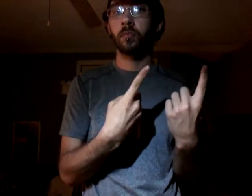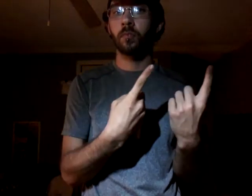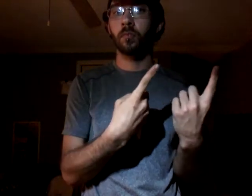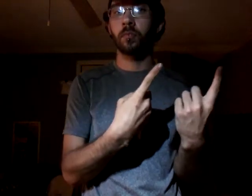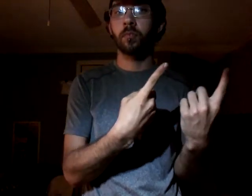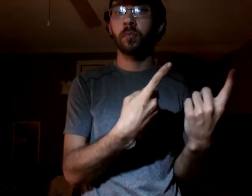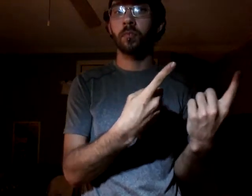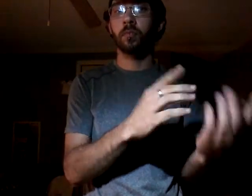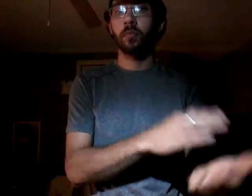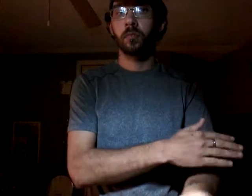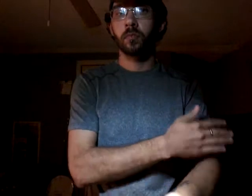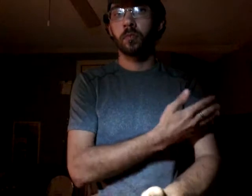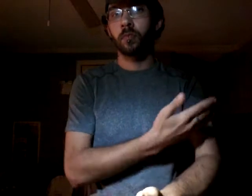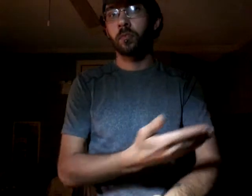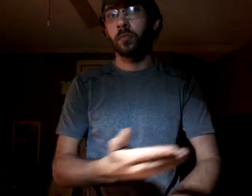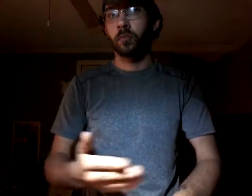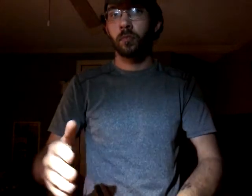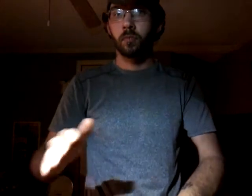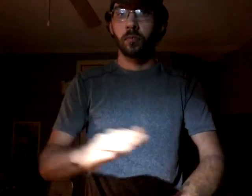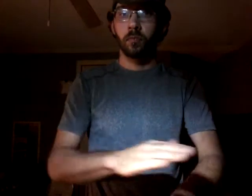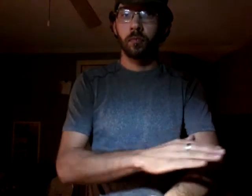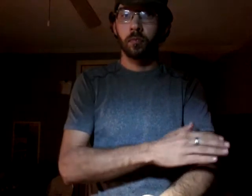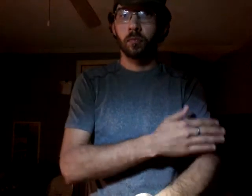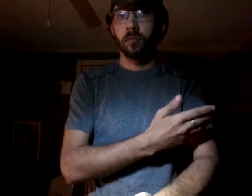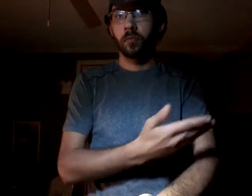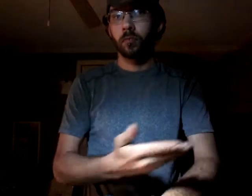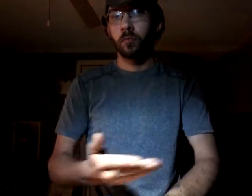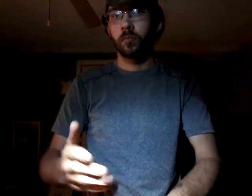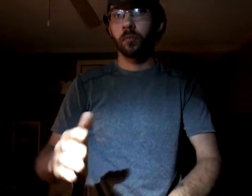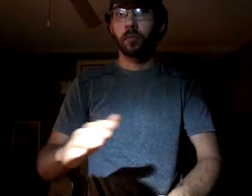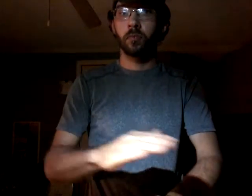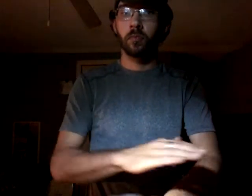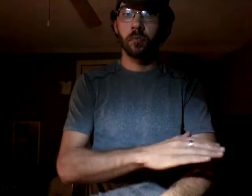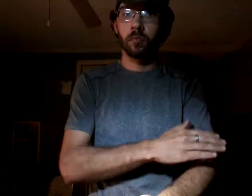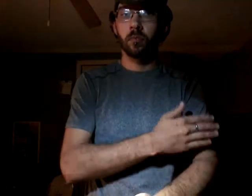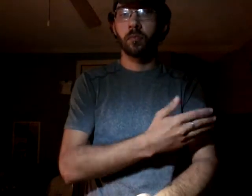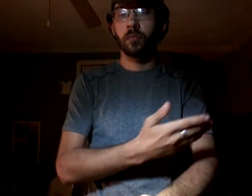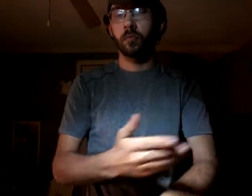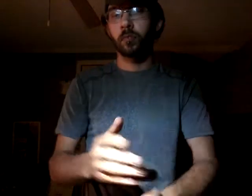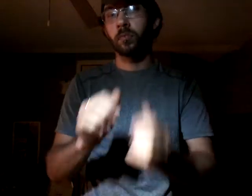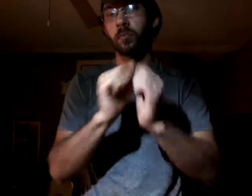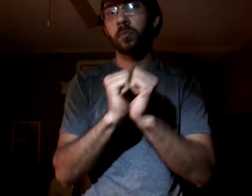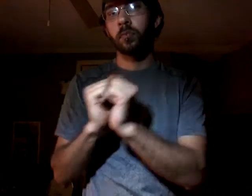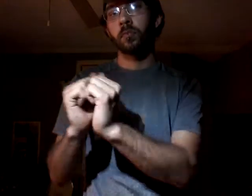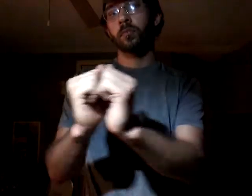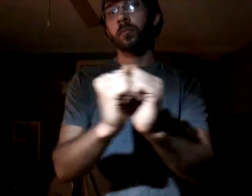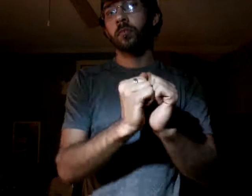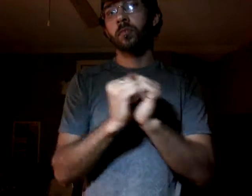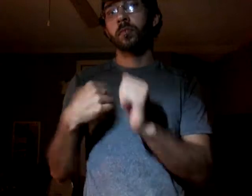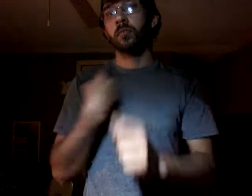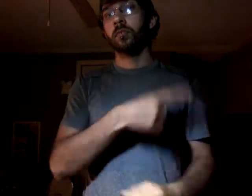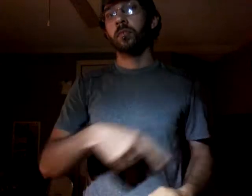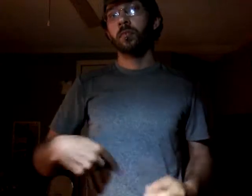Together we